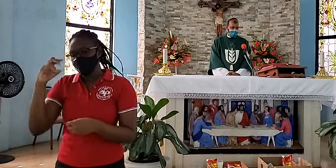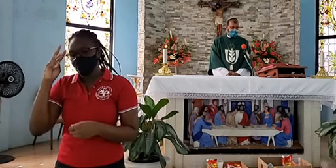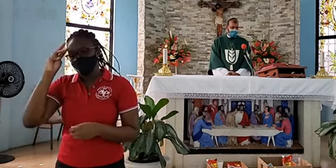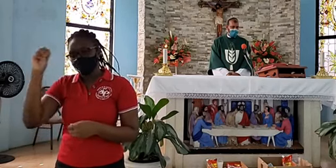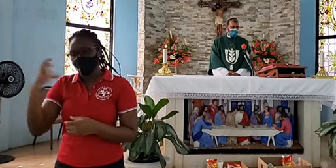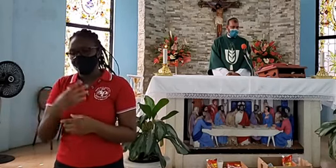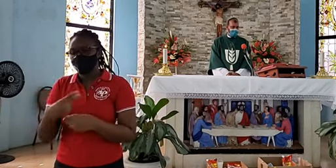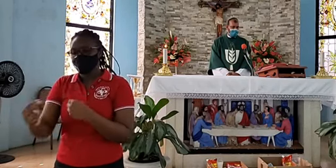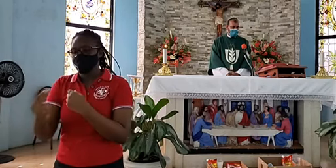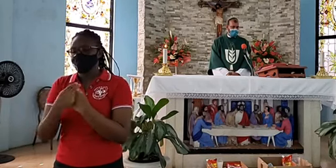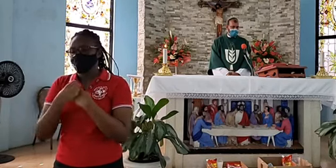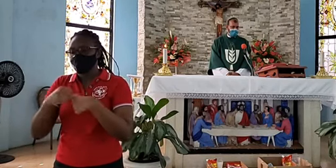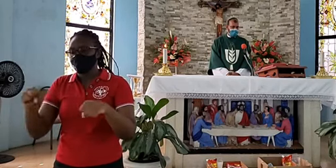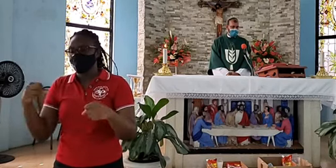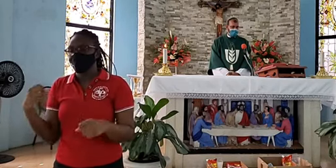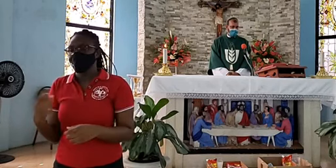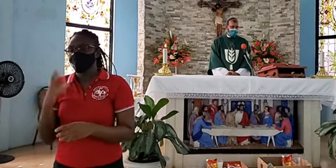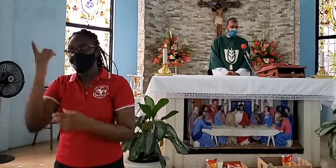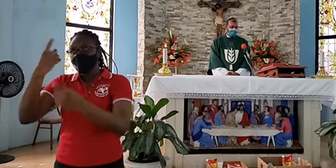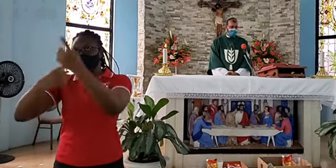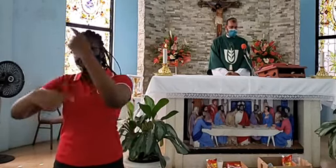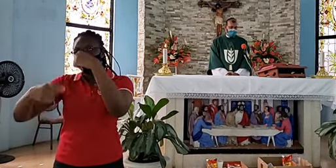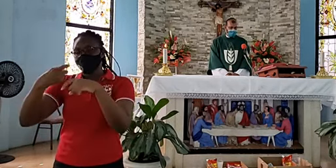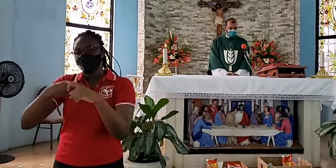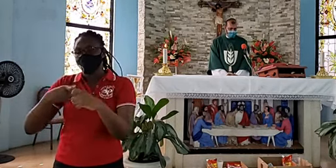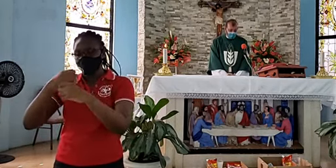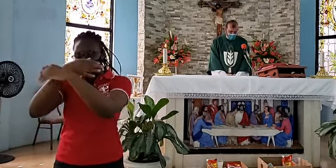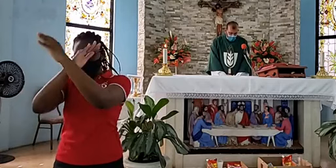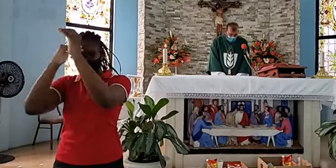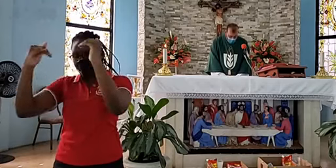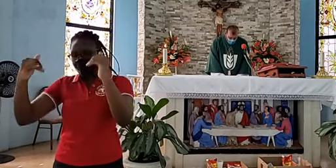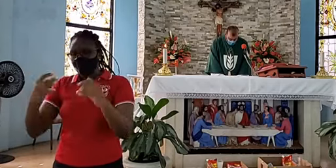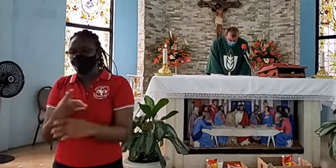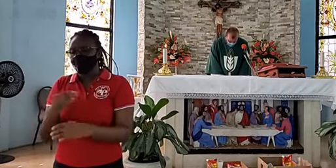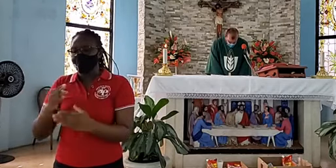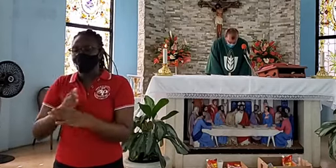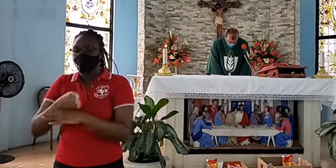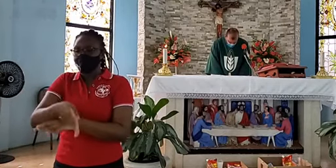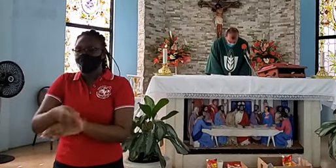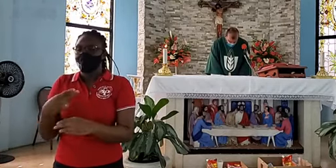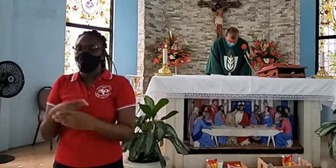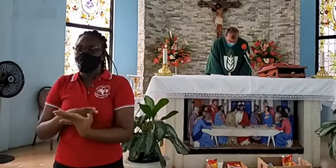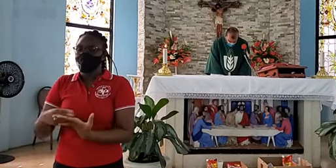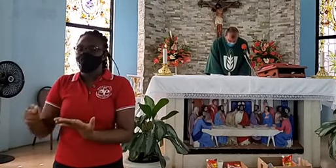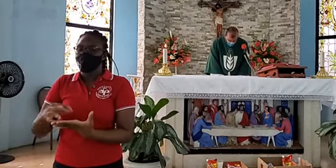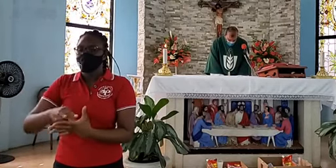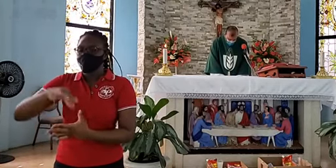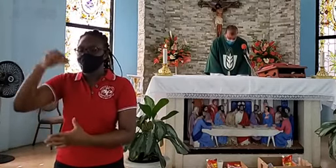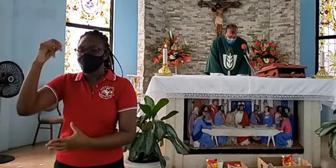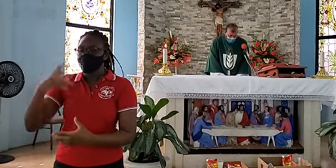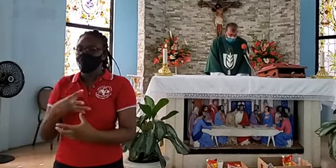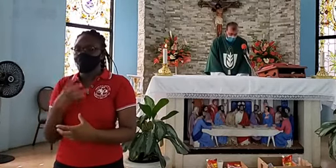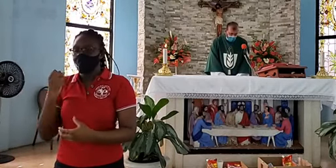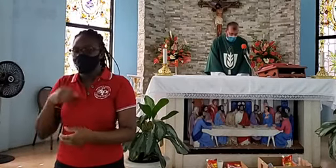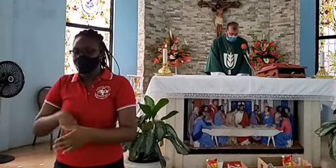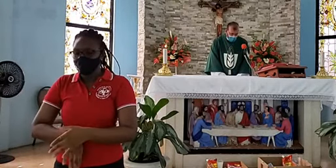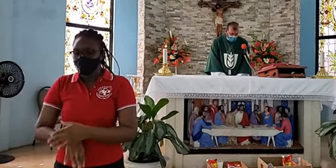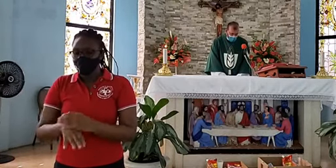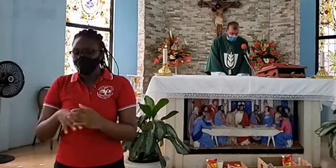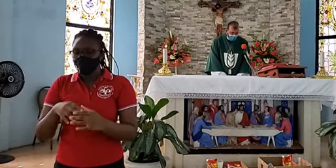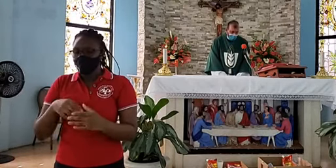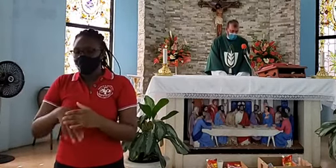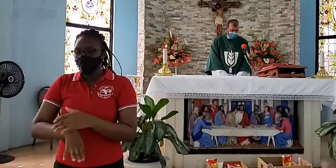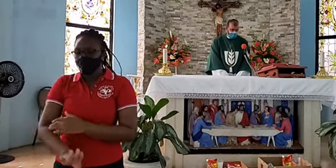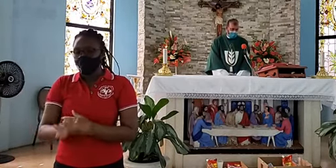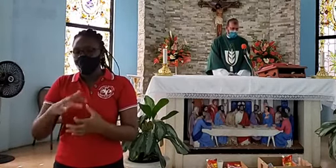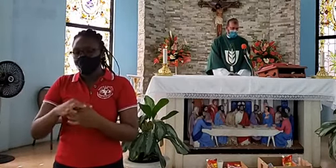for salvation, he came down from heaven, and by the Holy Spirit was incarnate